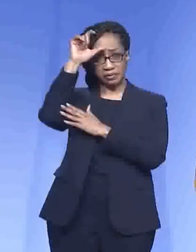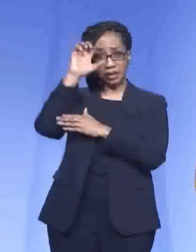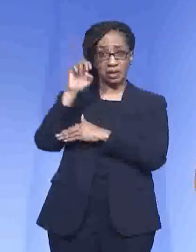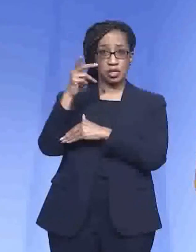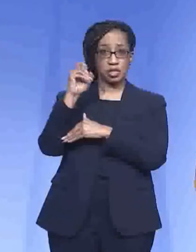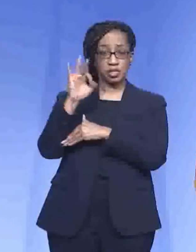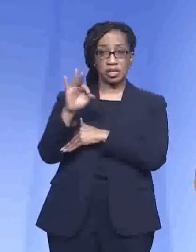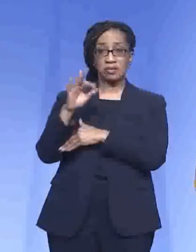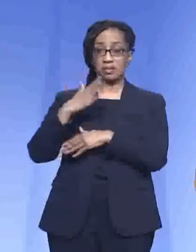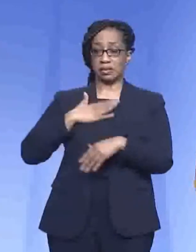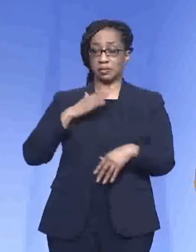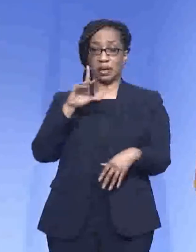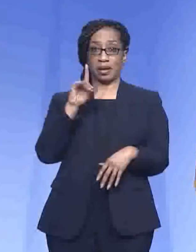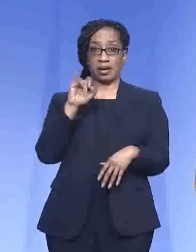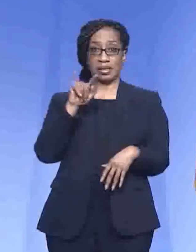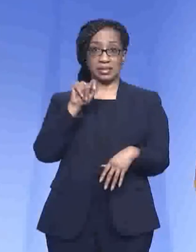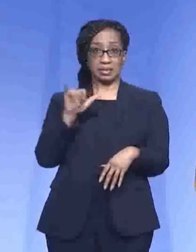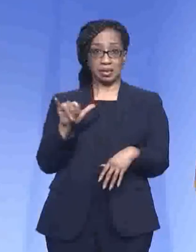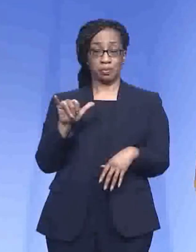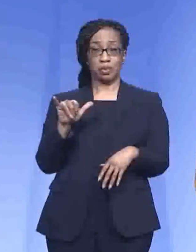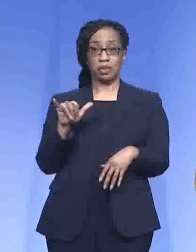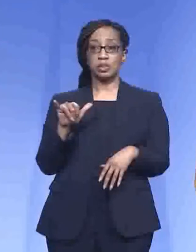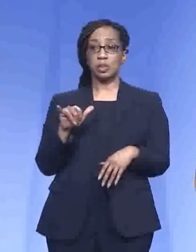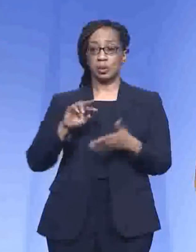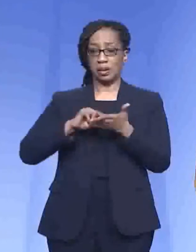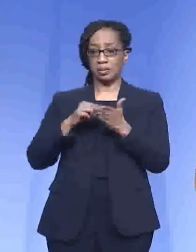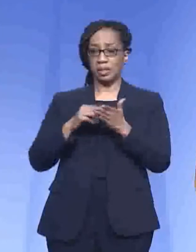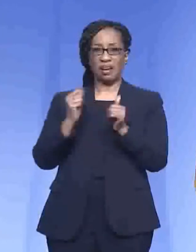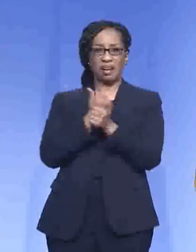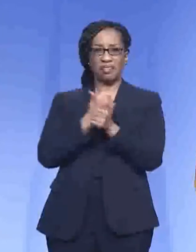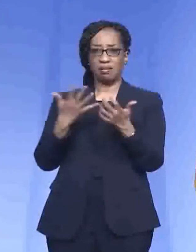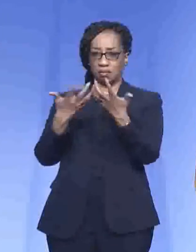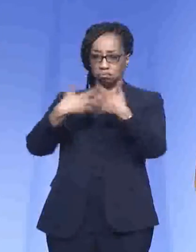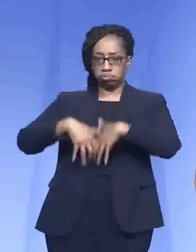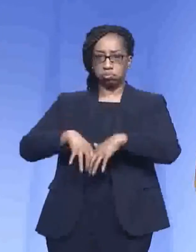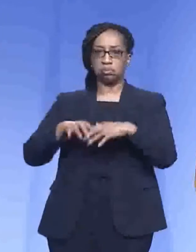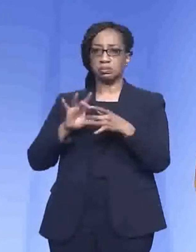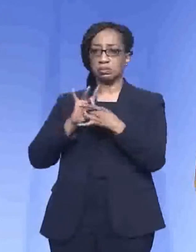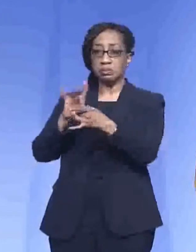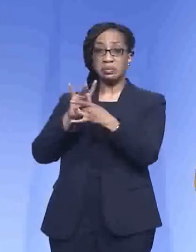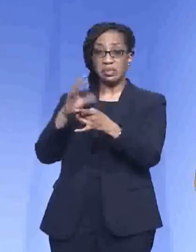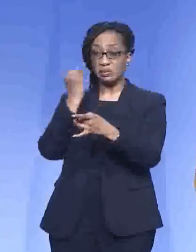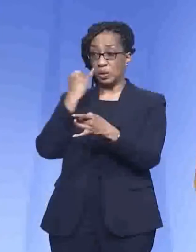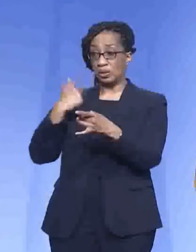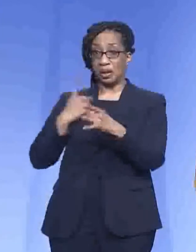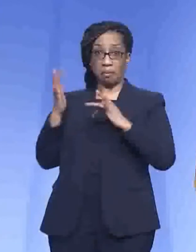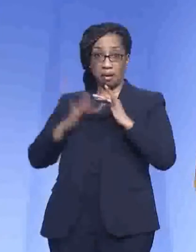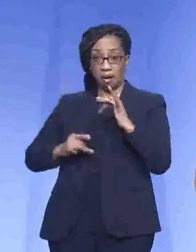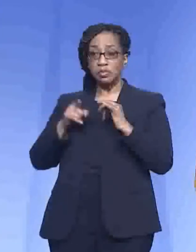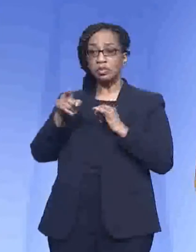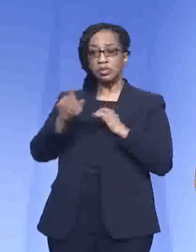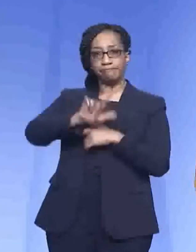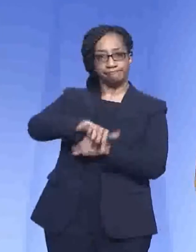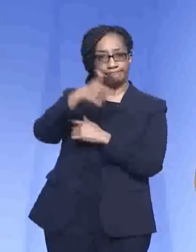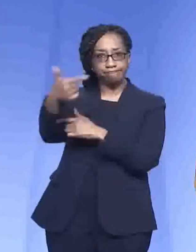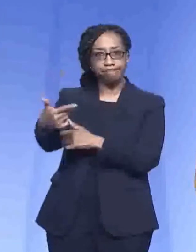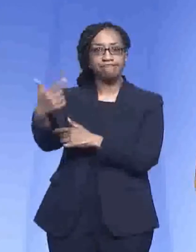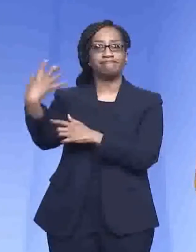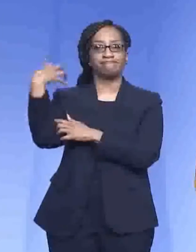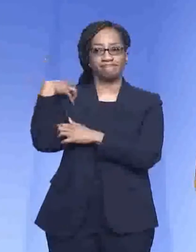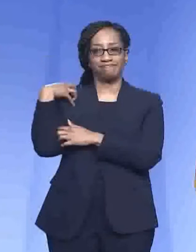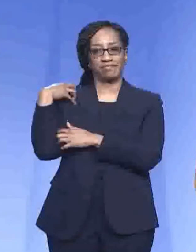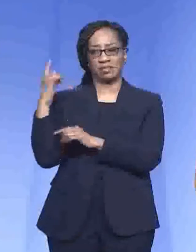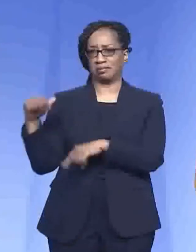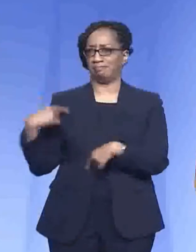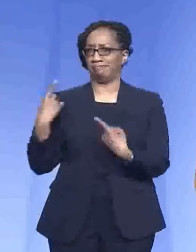my deputy in that role so that there's absolutely no loss of continuity in the event that I can't be present one day, and she is doing a wonderful job at